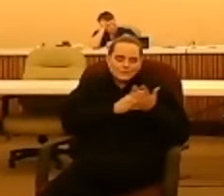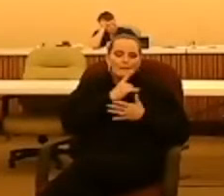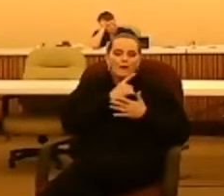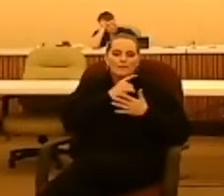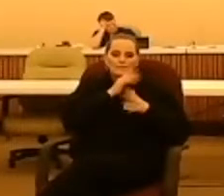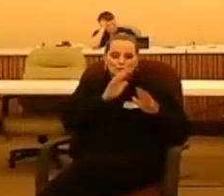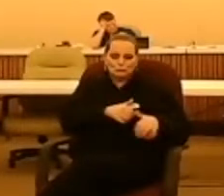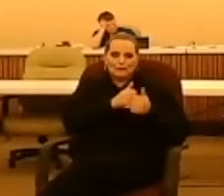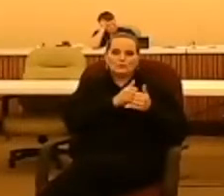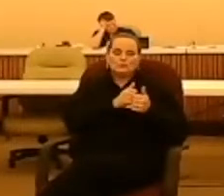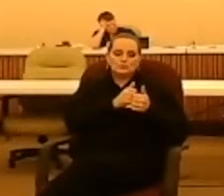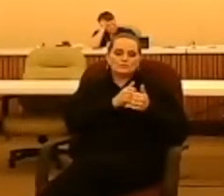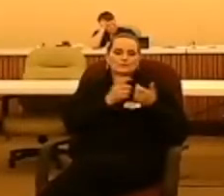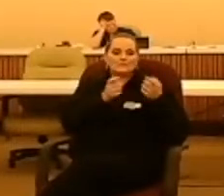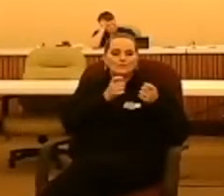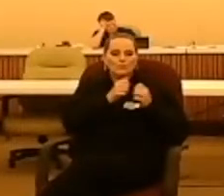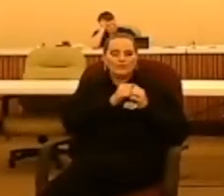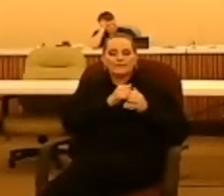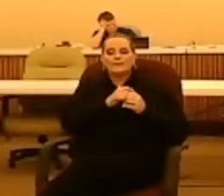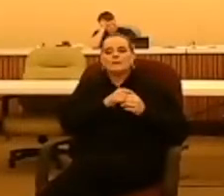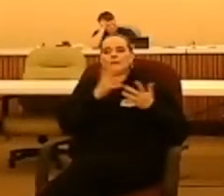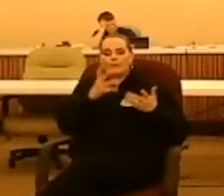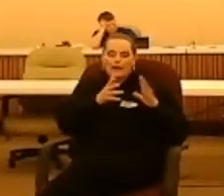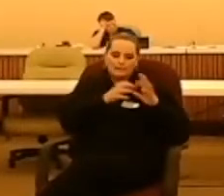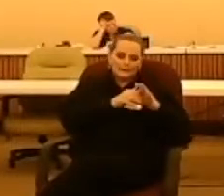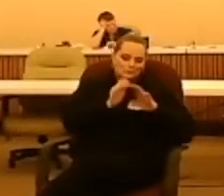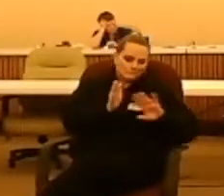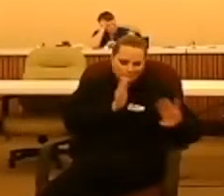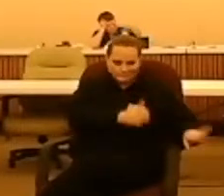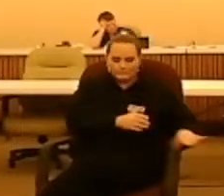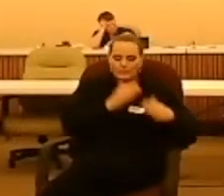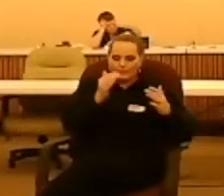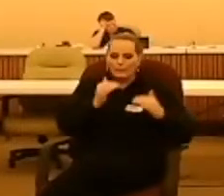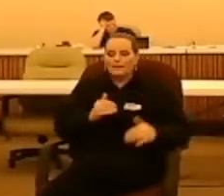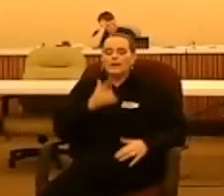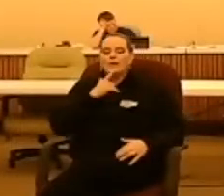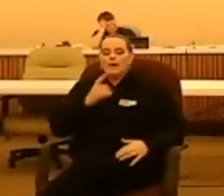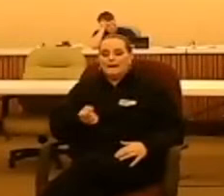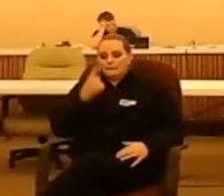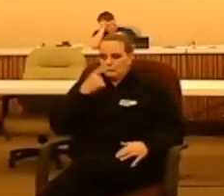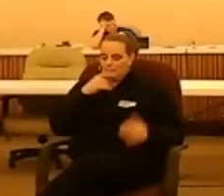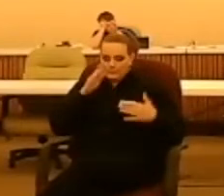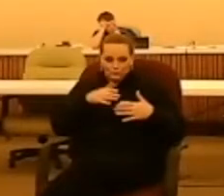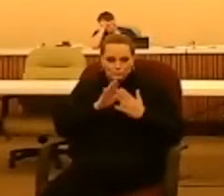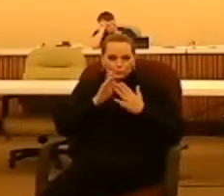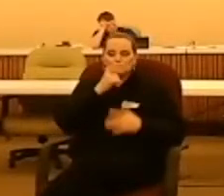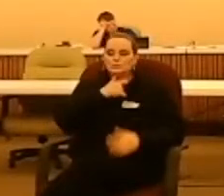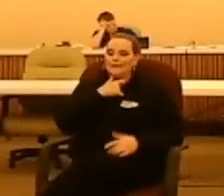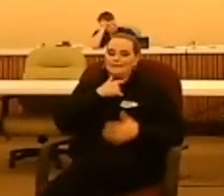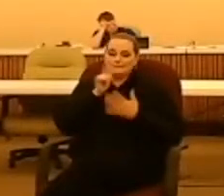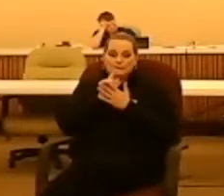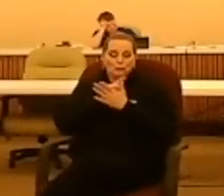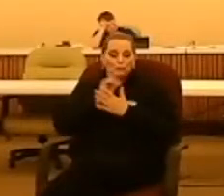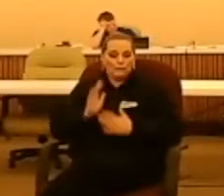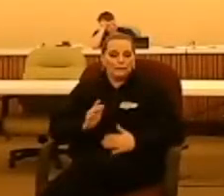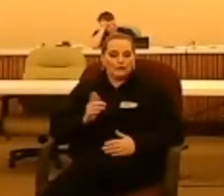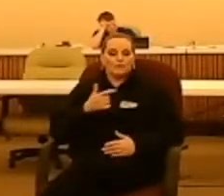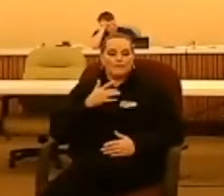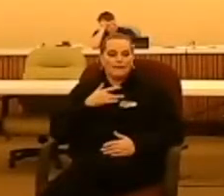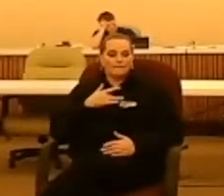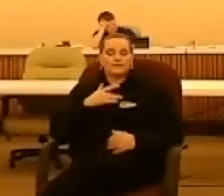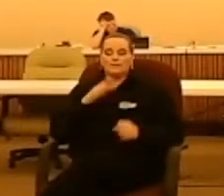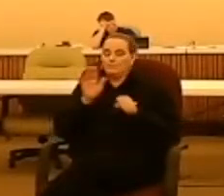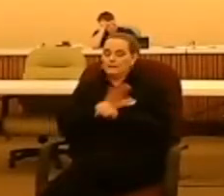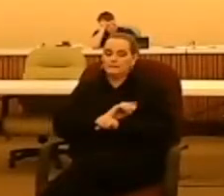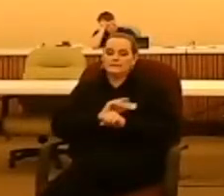encounter in dealing with it this way. That being said, I fully understand the purpose of the approach. as the attorney for the town, I fully support